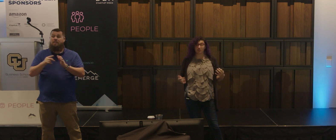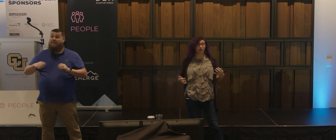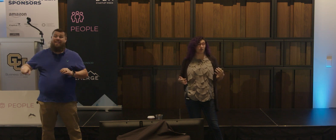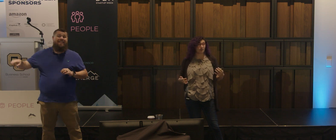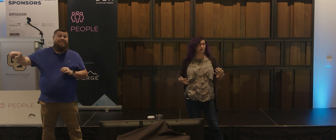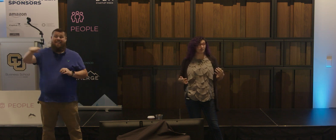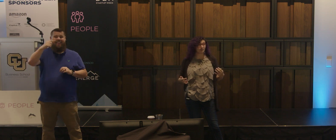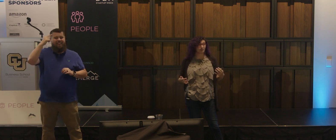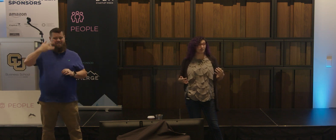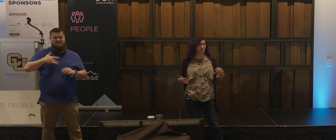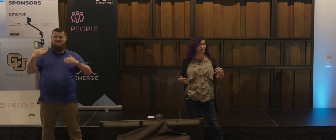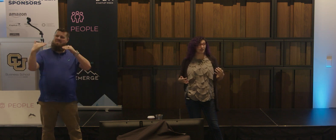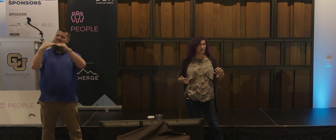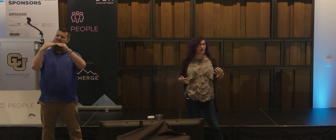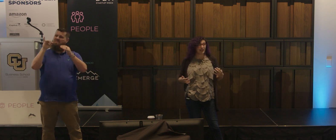it's fair?